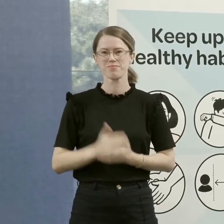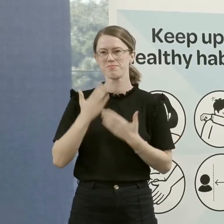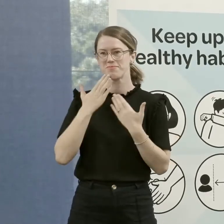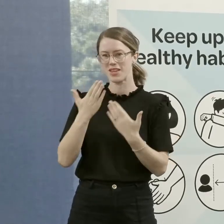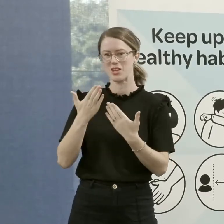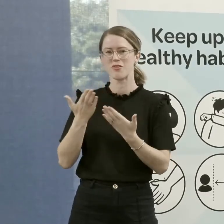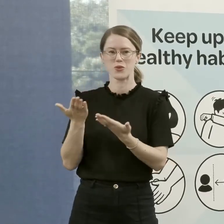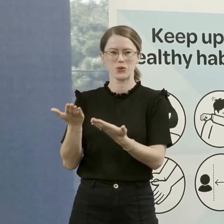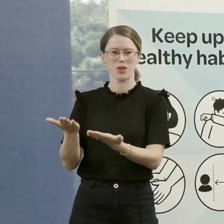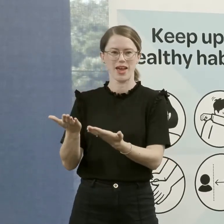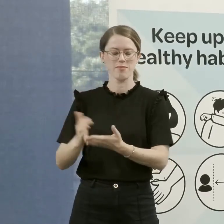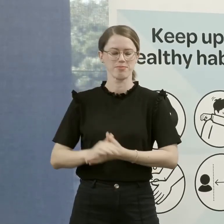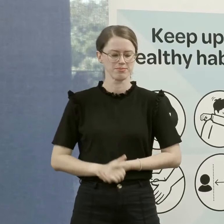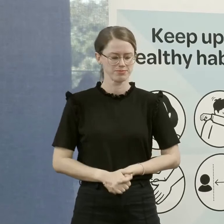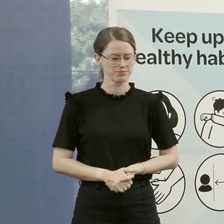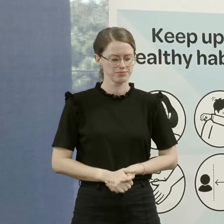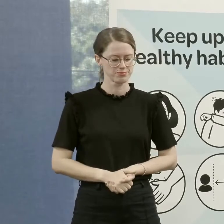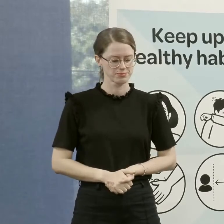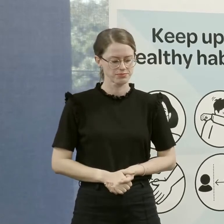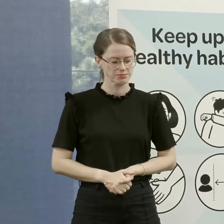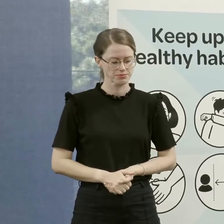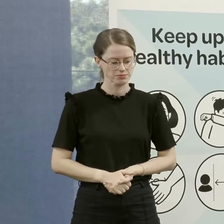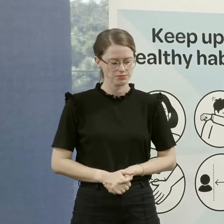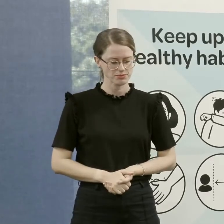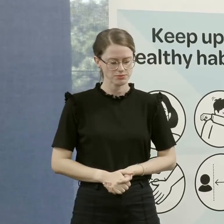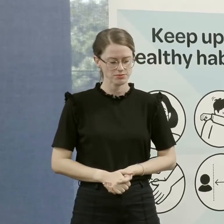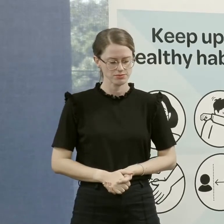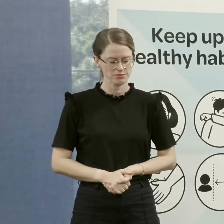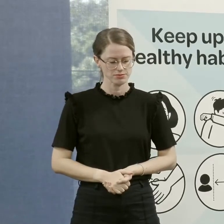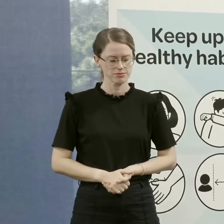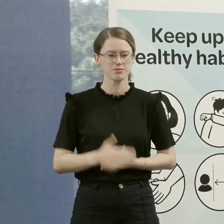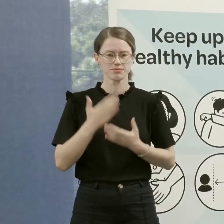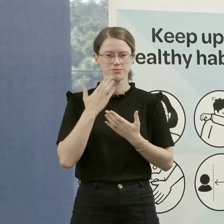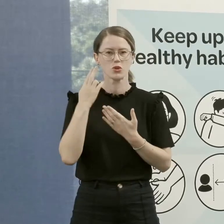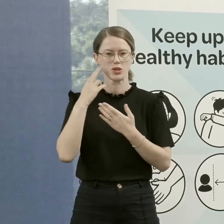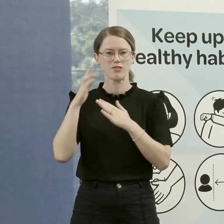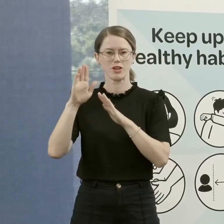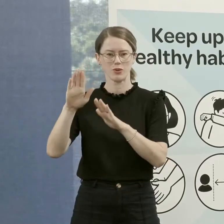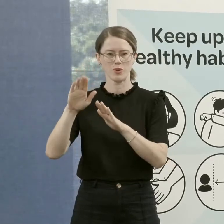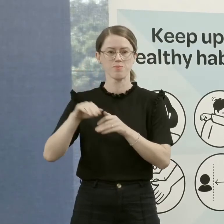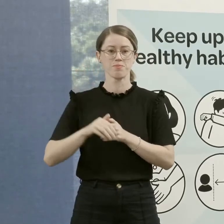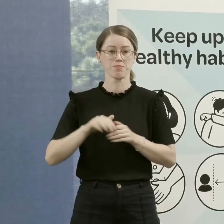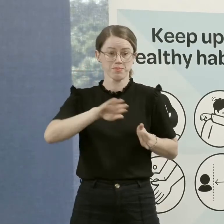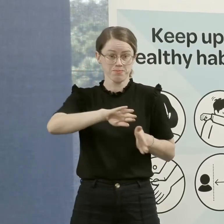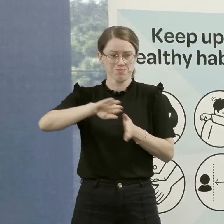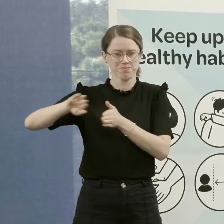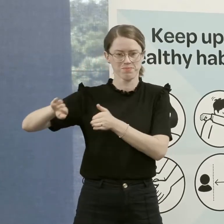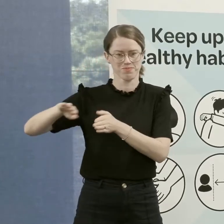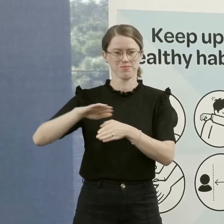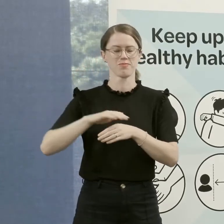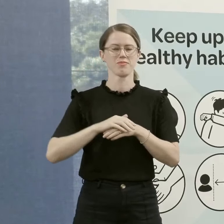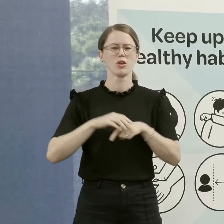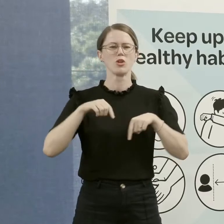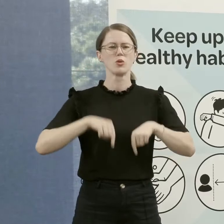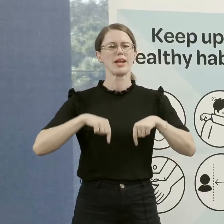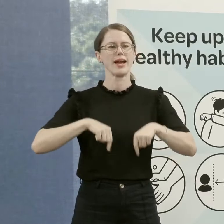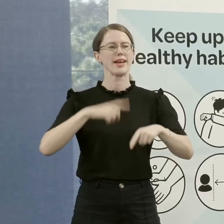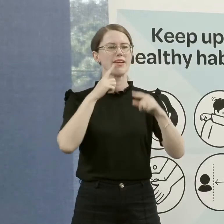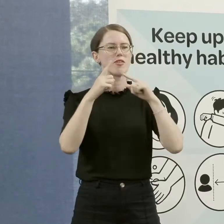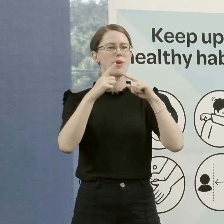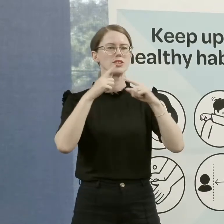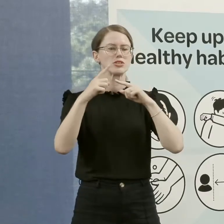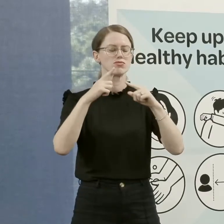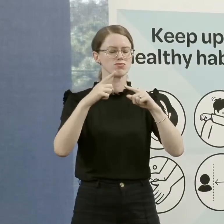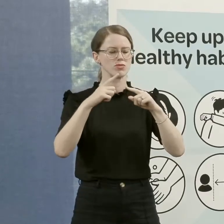very much for that to Deaf Aotearoa. So today I want to provide a bit of an overview